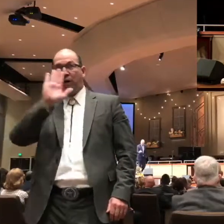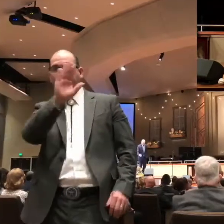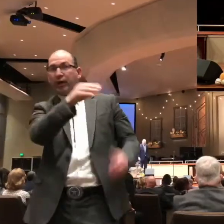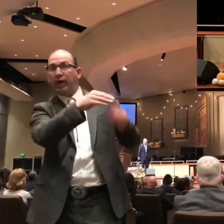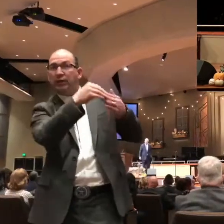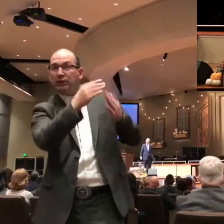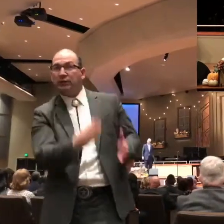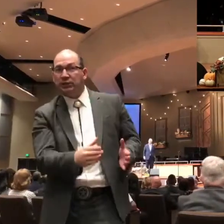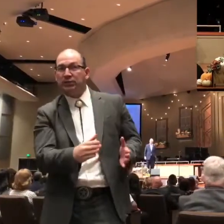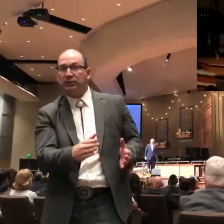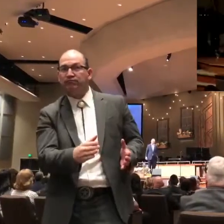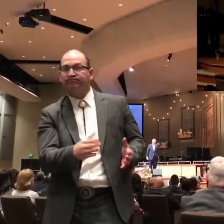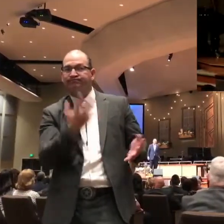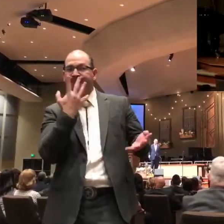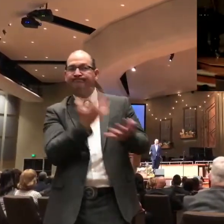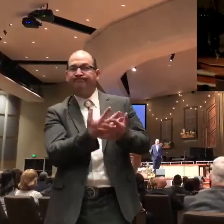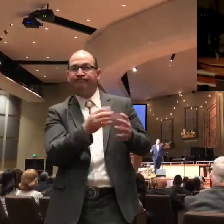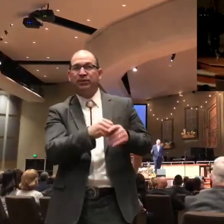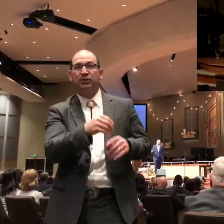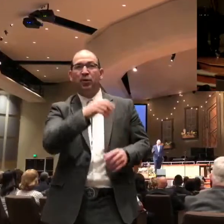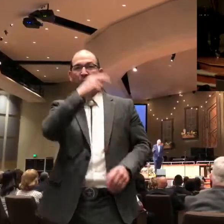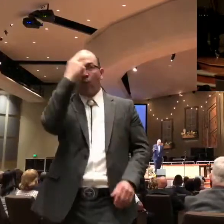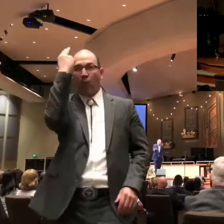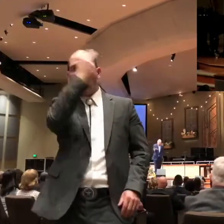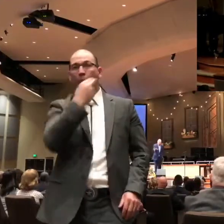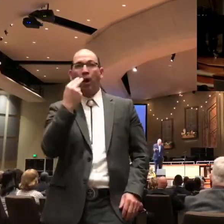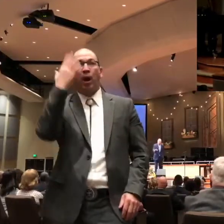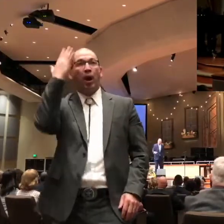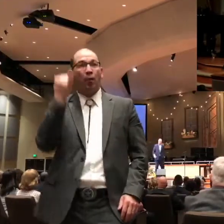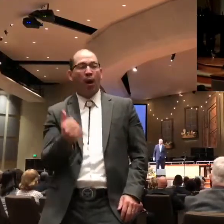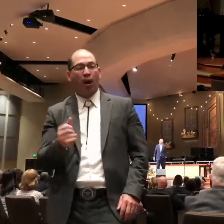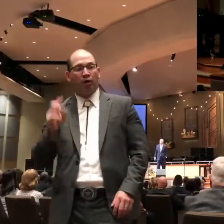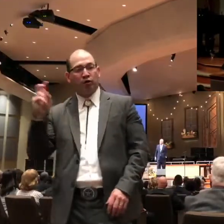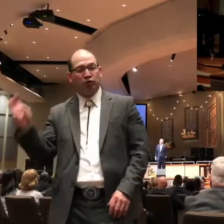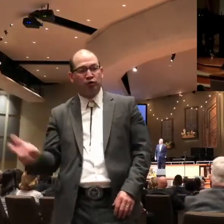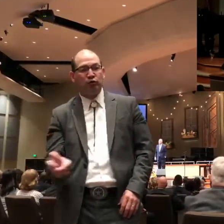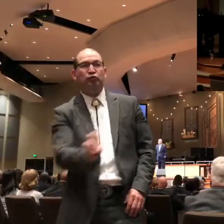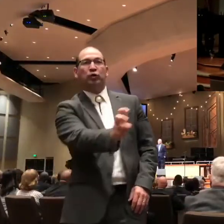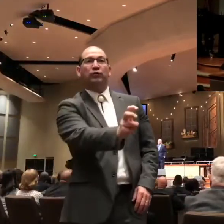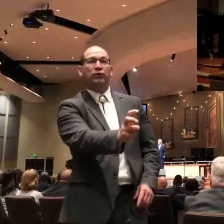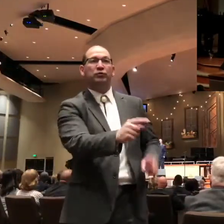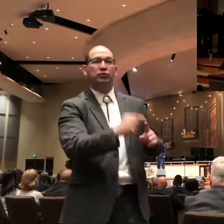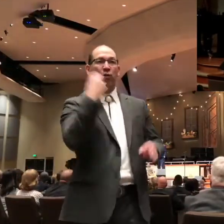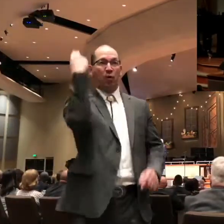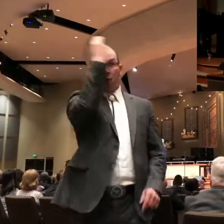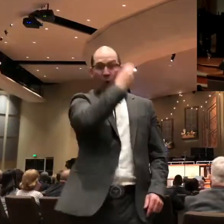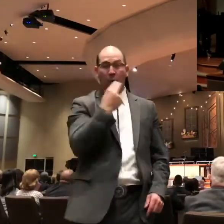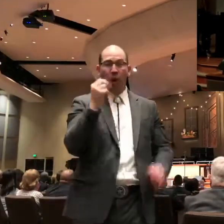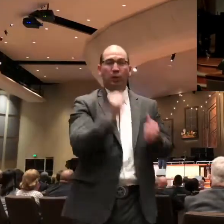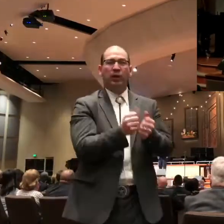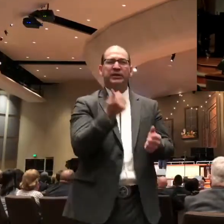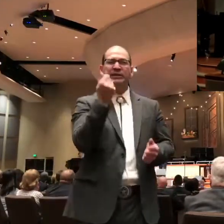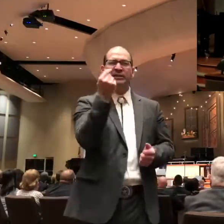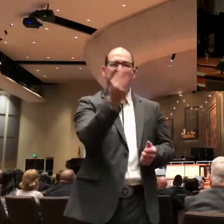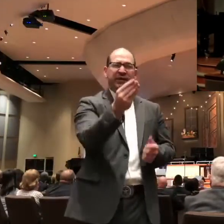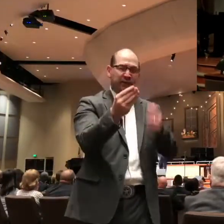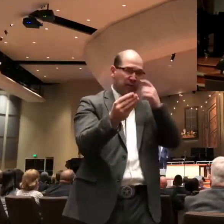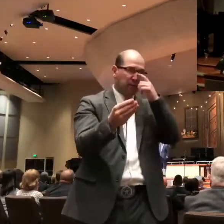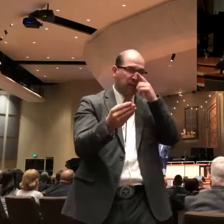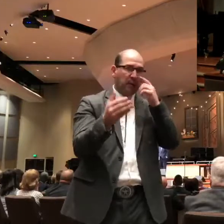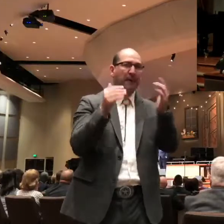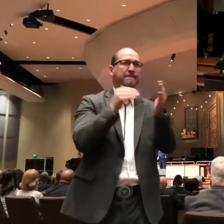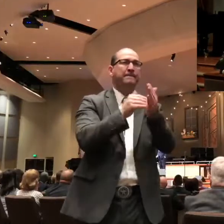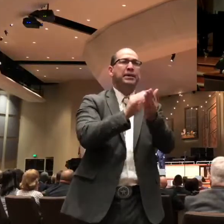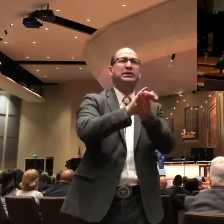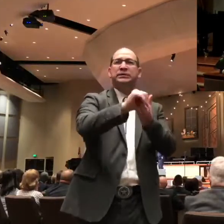detained in Hawaii because he traveled there in his private jet with several million dollars of undeclared